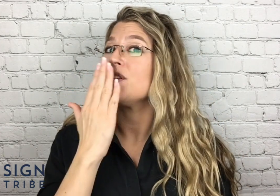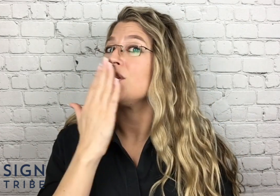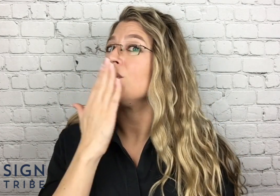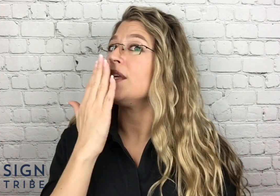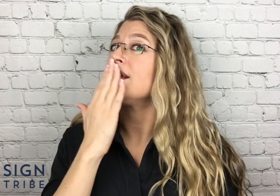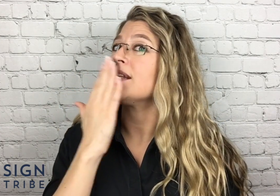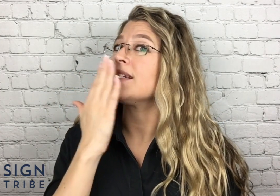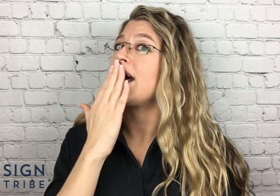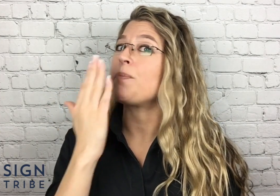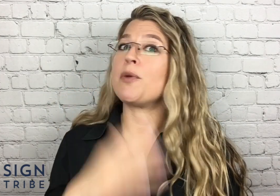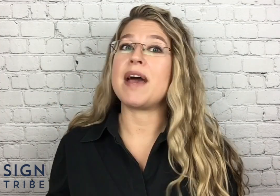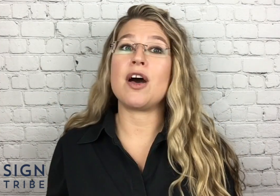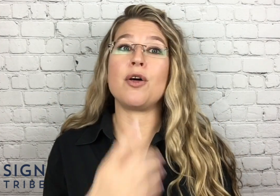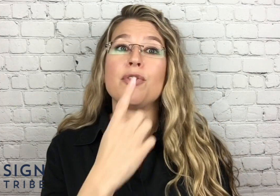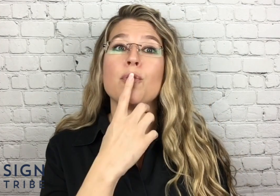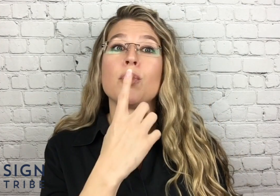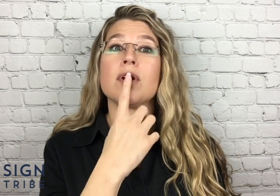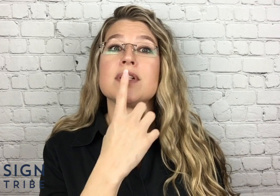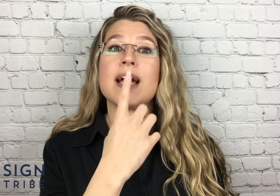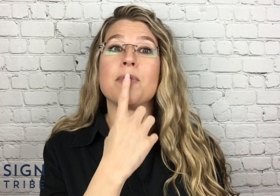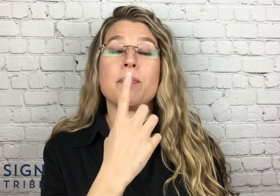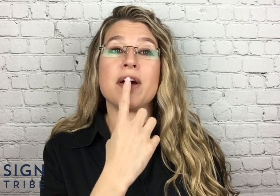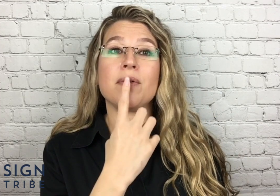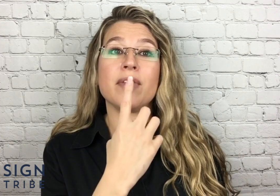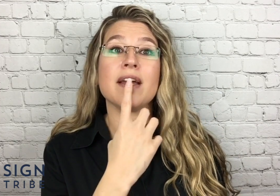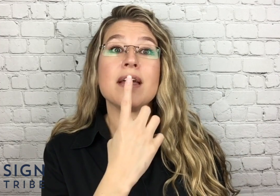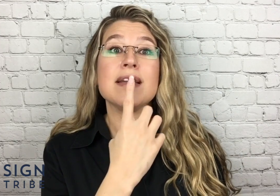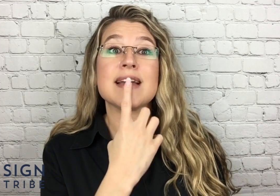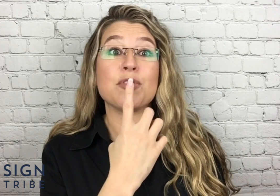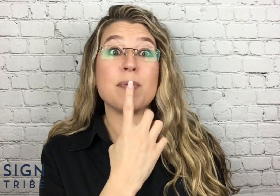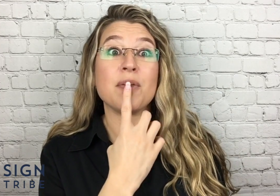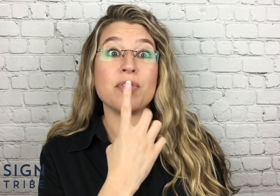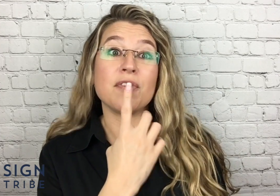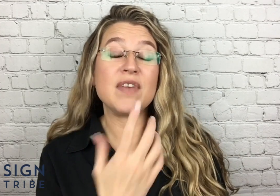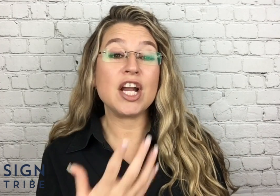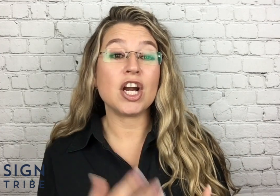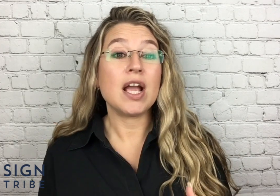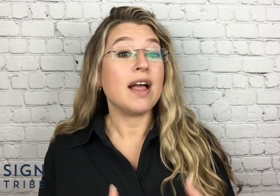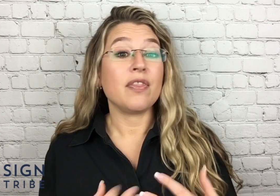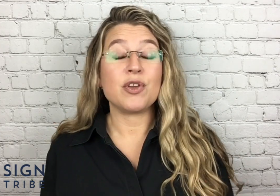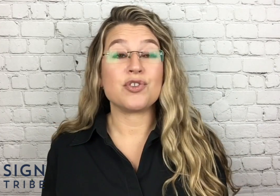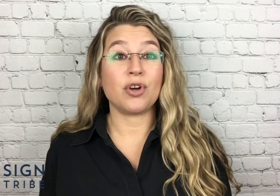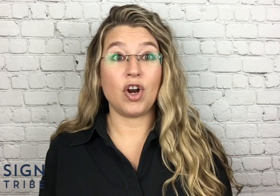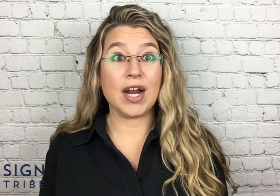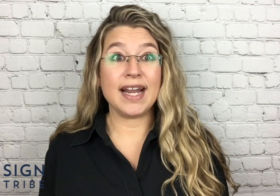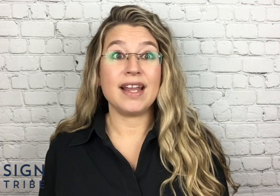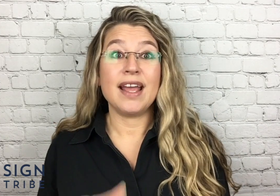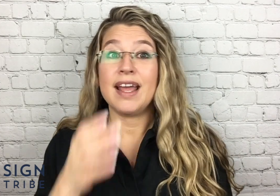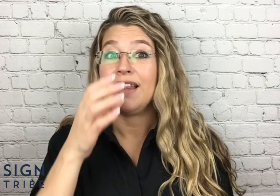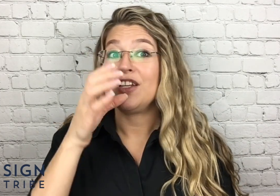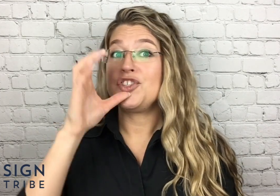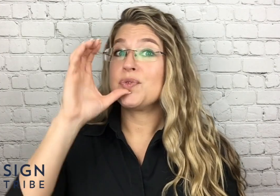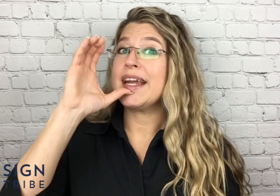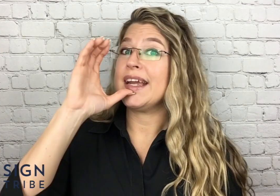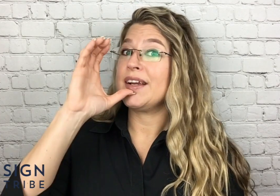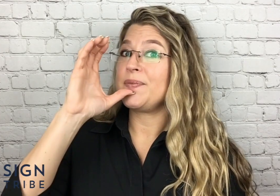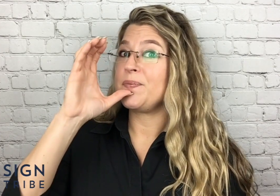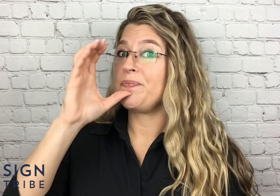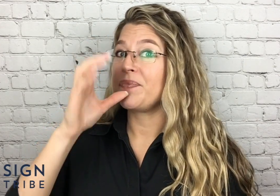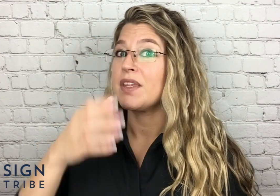do this and tap their mouth, or tap their mouth with their finger. Those are all great. And then drink. So